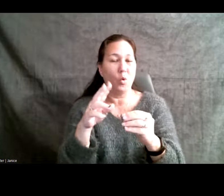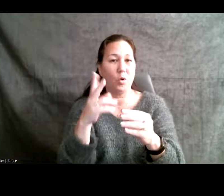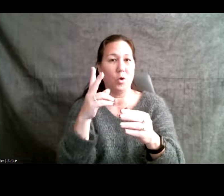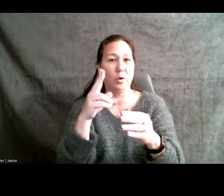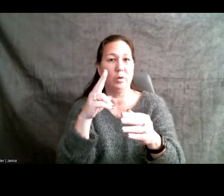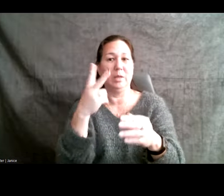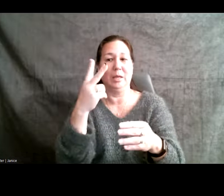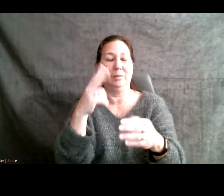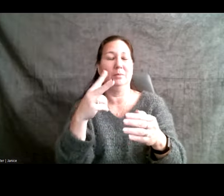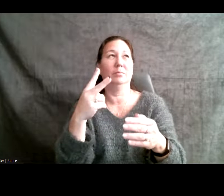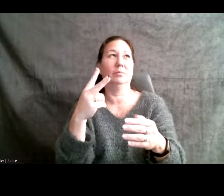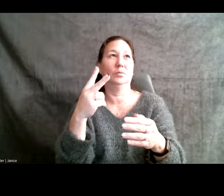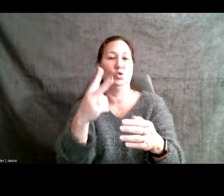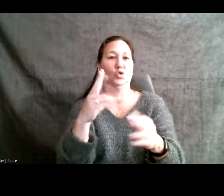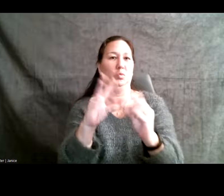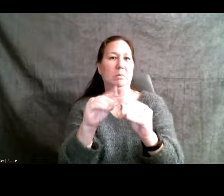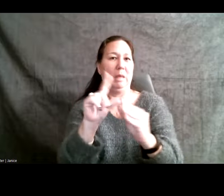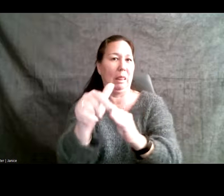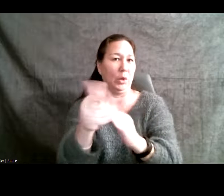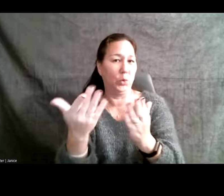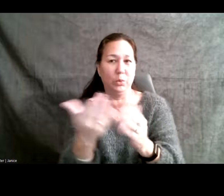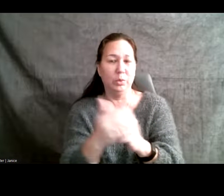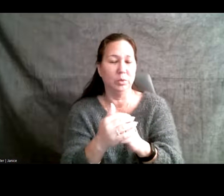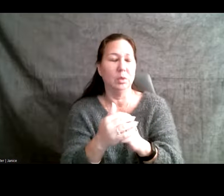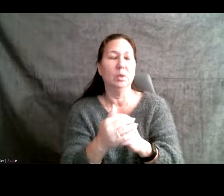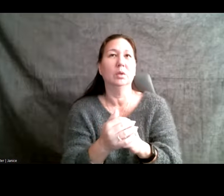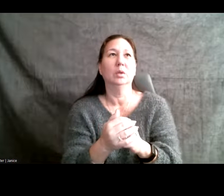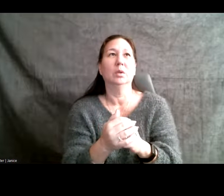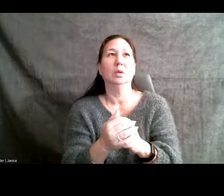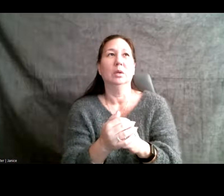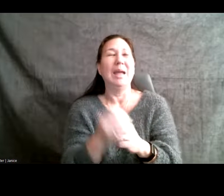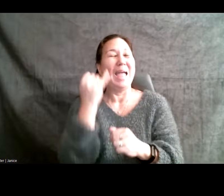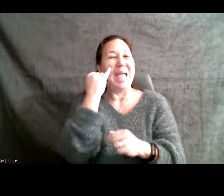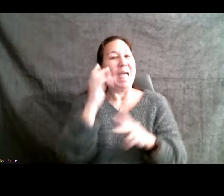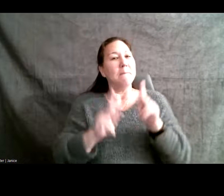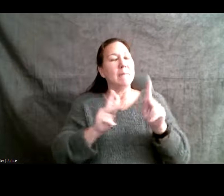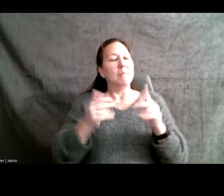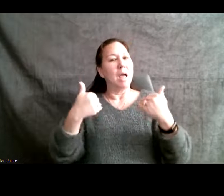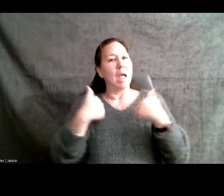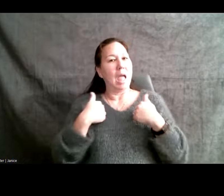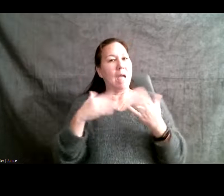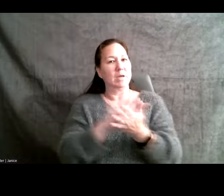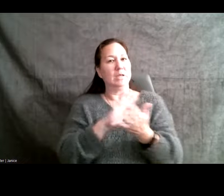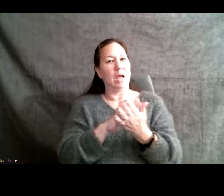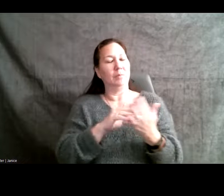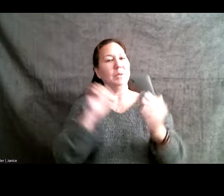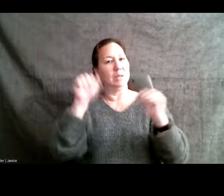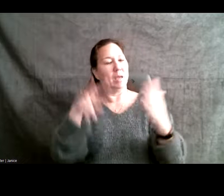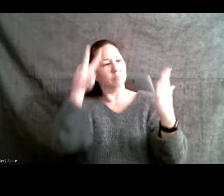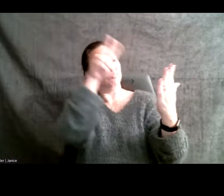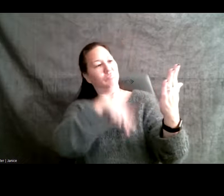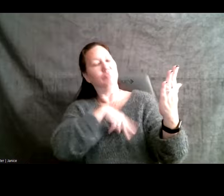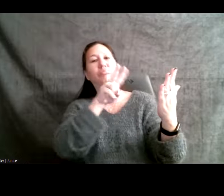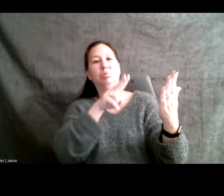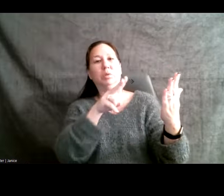I think if folks had a document to look at it would help their understanding, and they could even go in and do